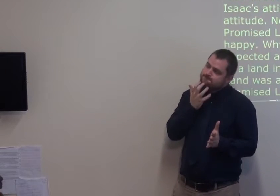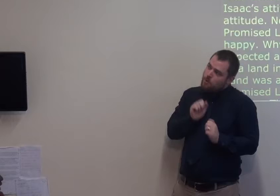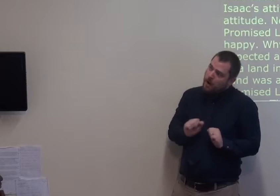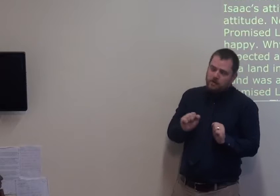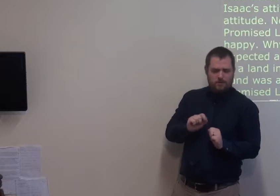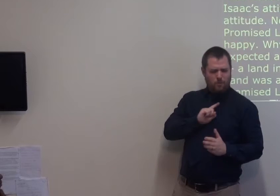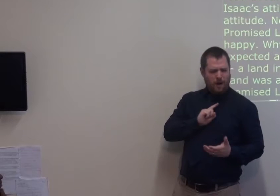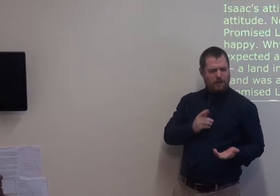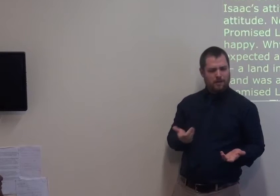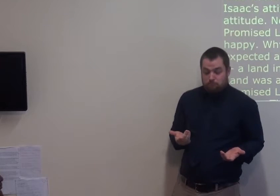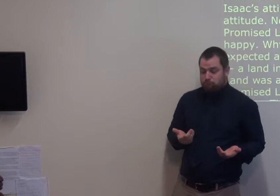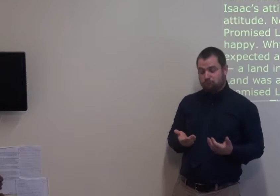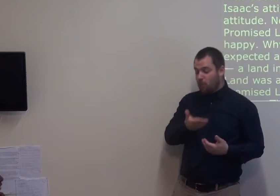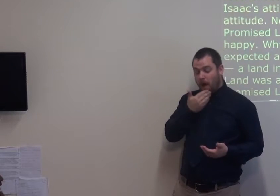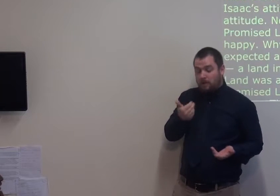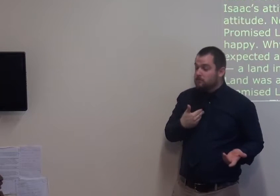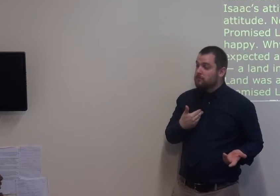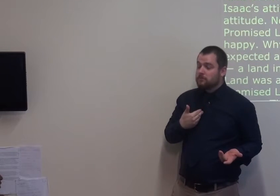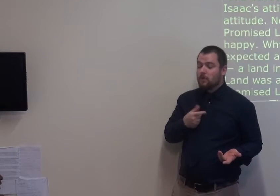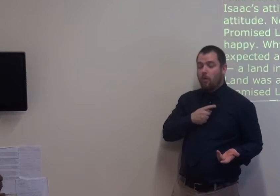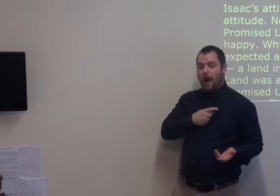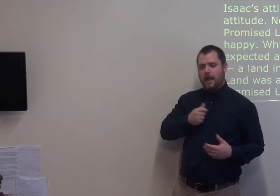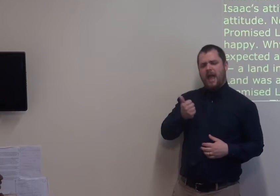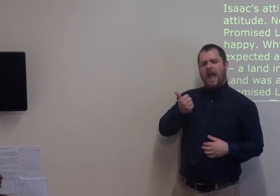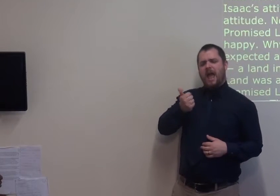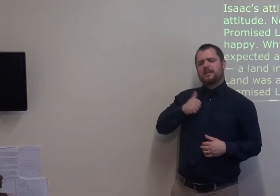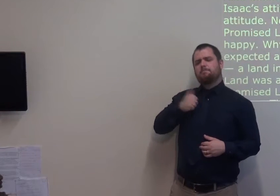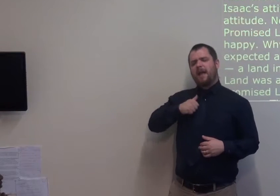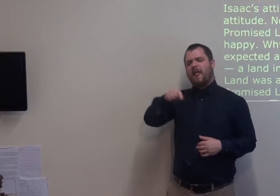Why? Because they expected a better land from God.